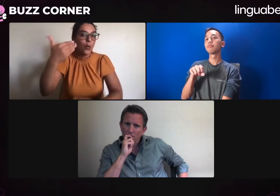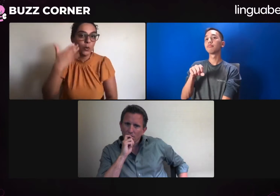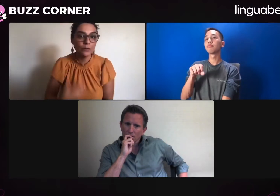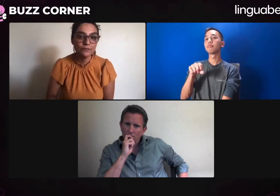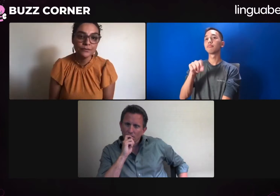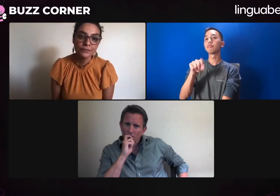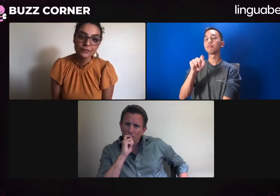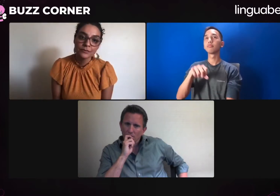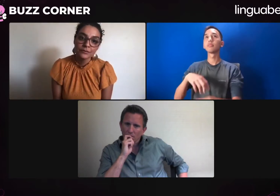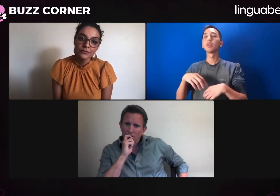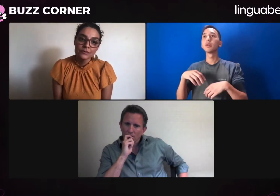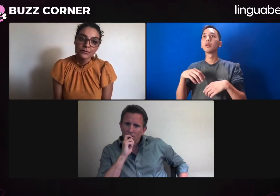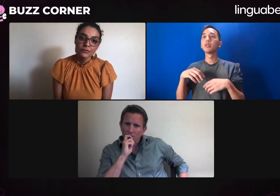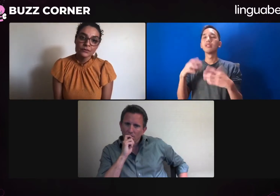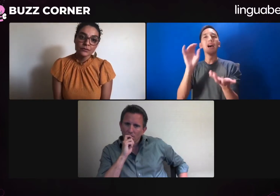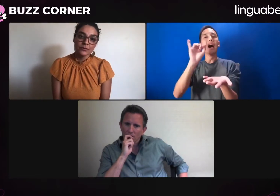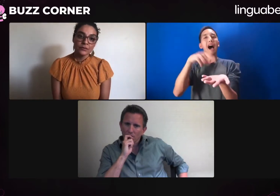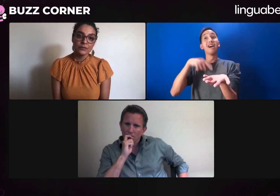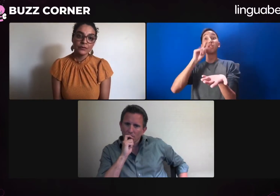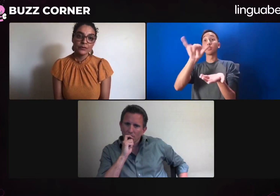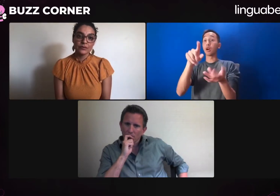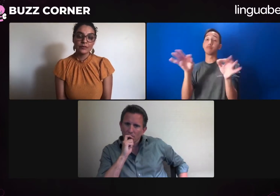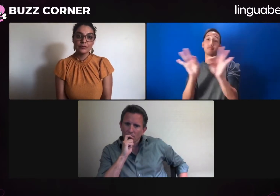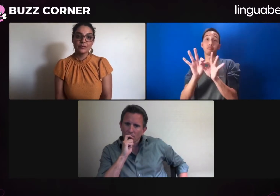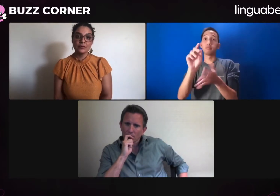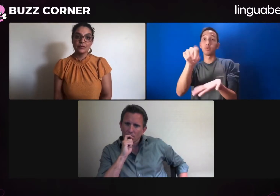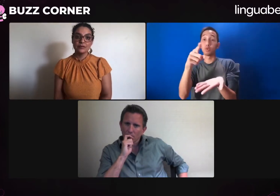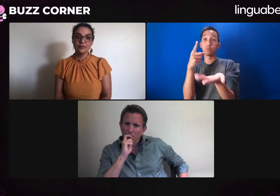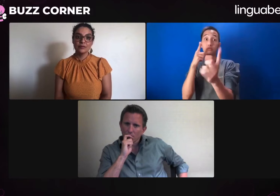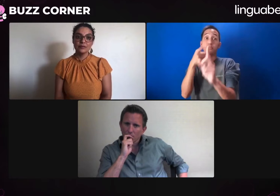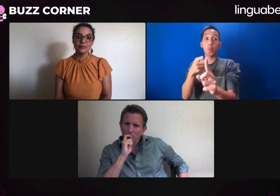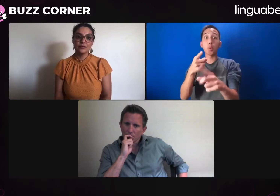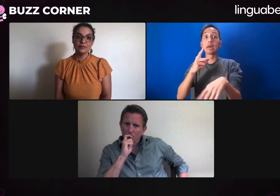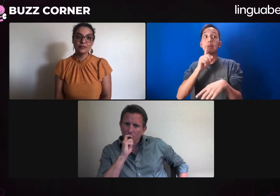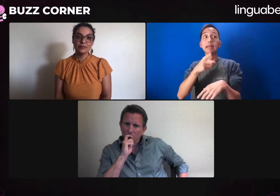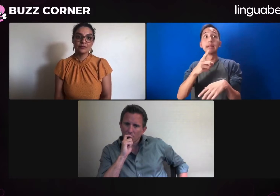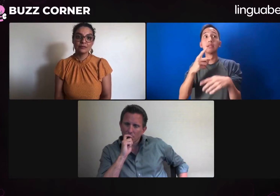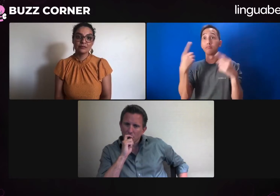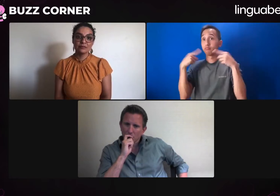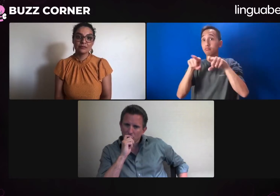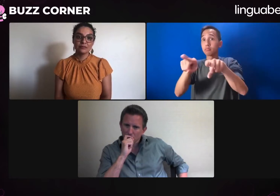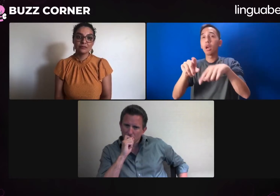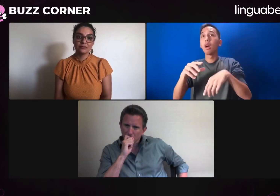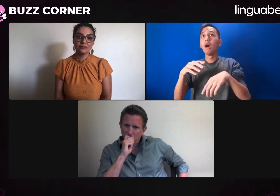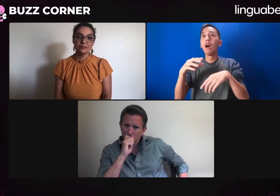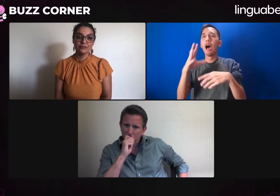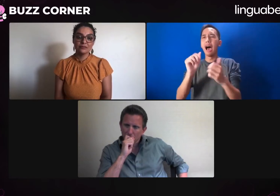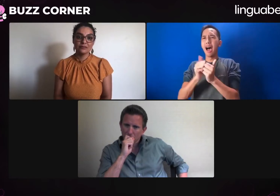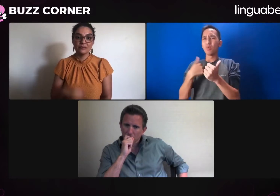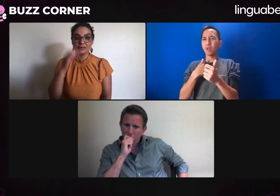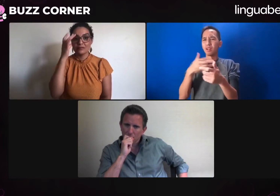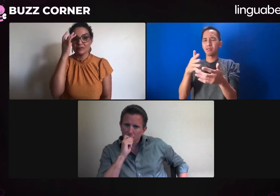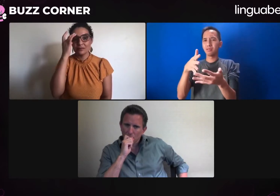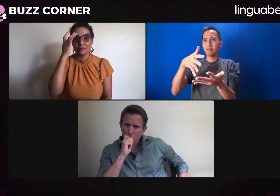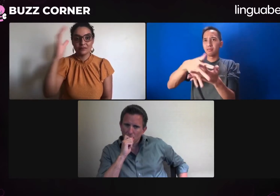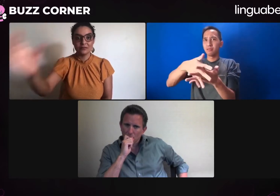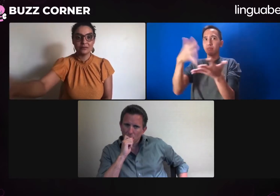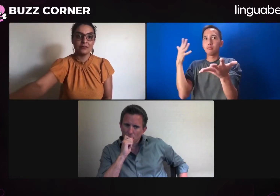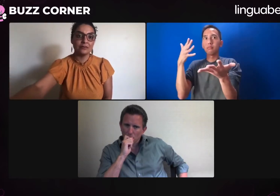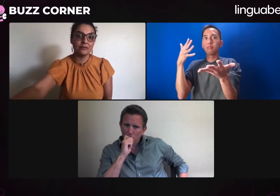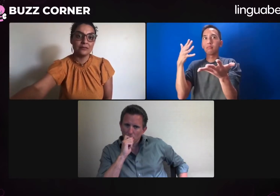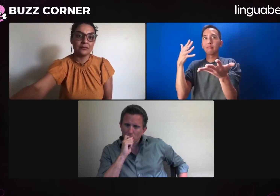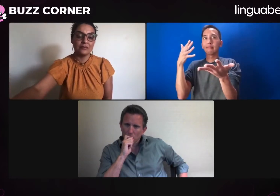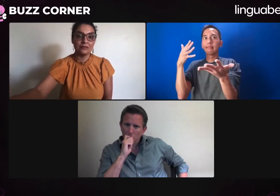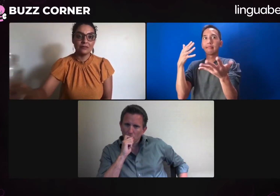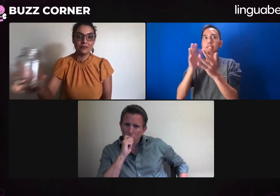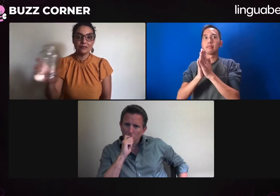we Yes. handle them as we move through society? I think that that's a very important question, that they